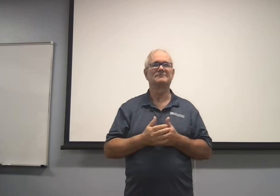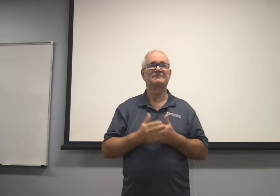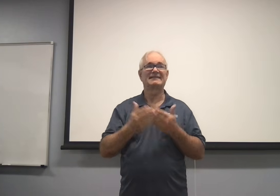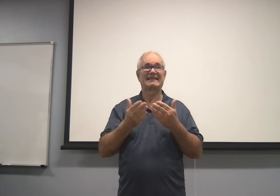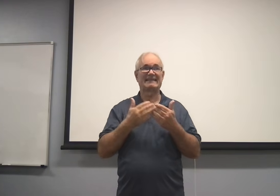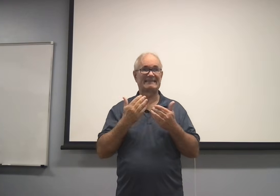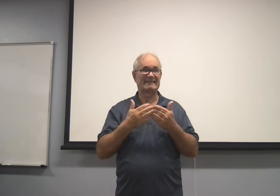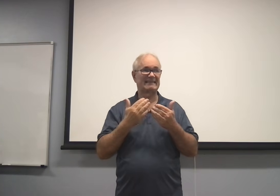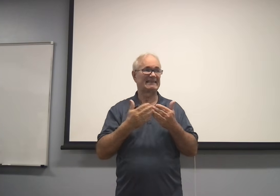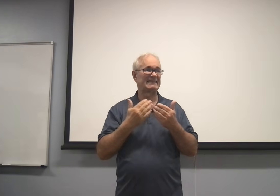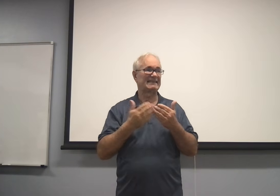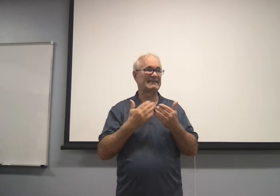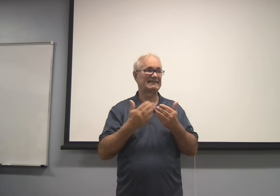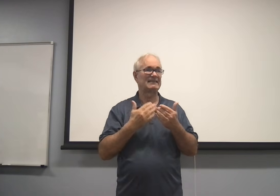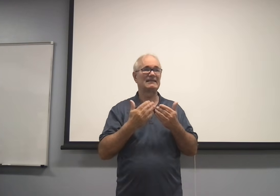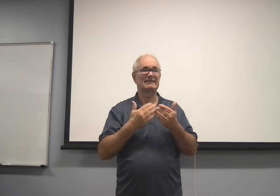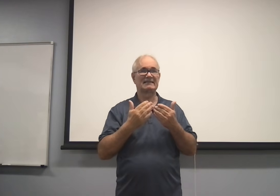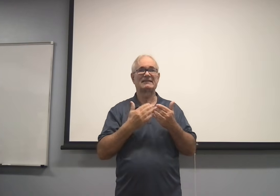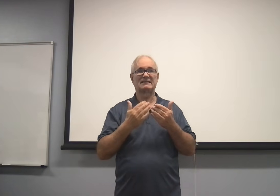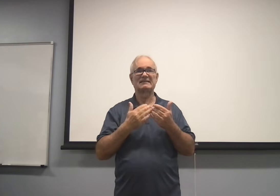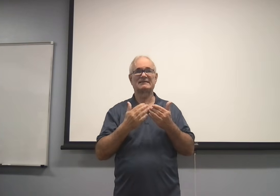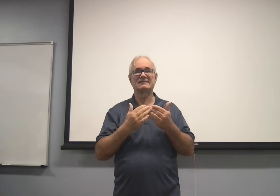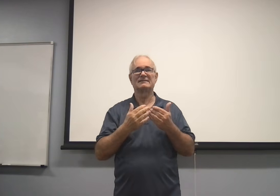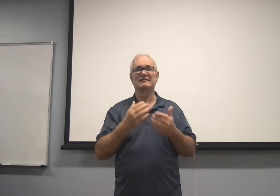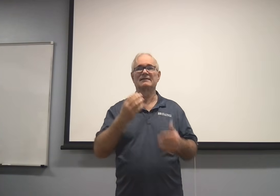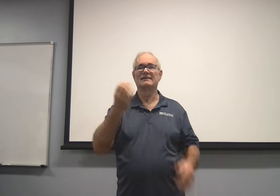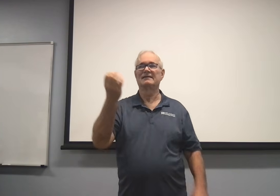What's fingerspelling for? Is it easy?